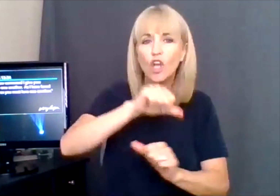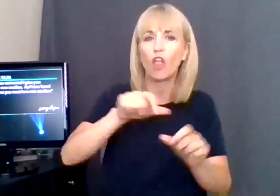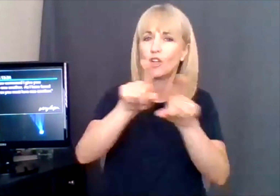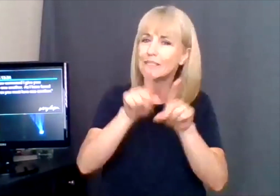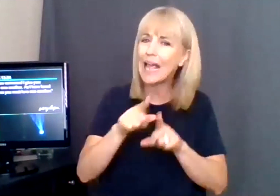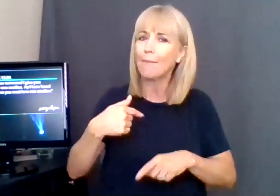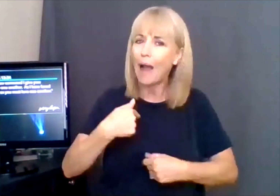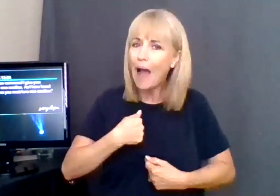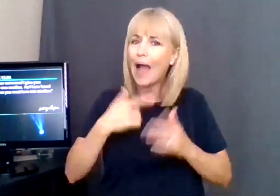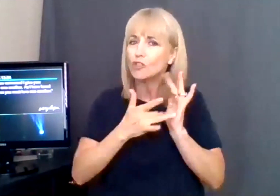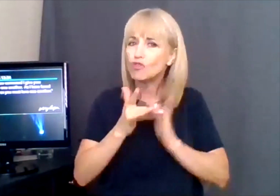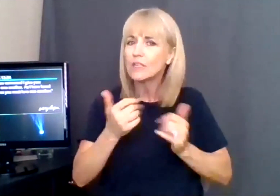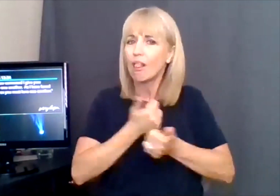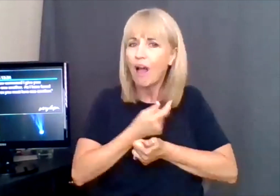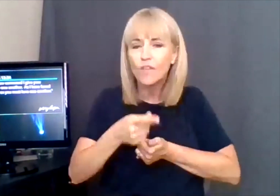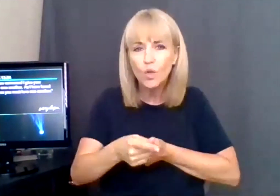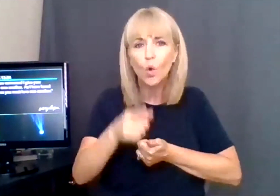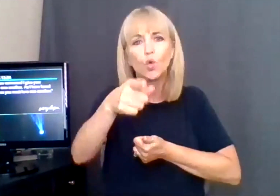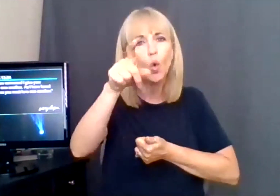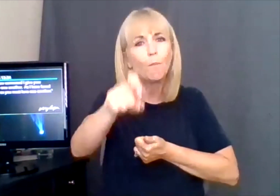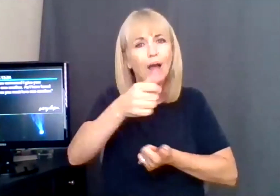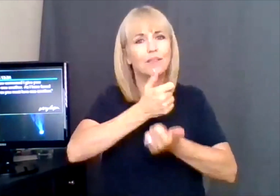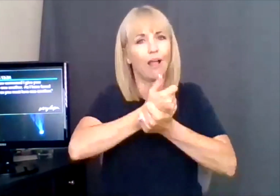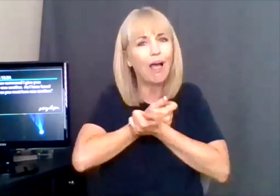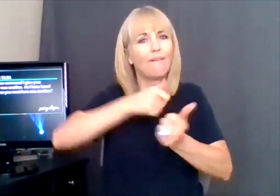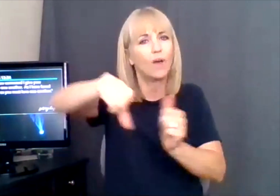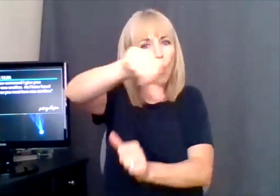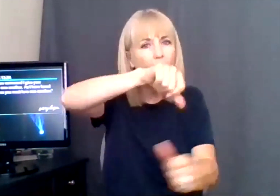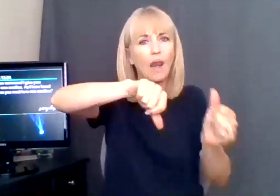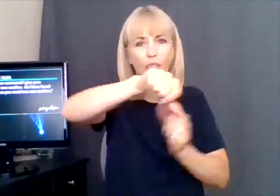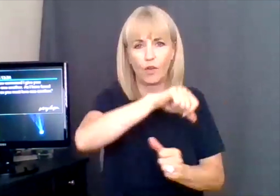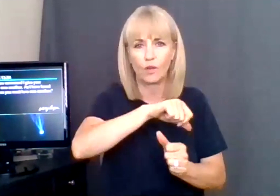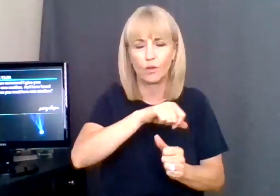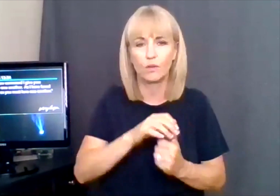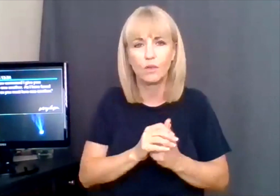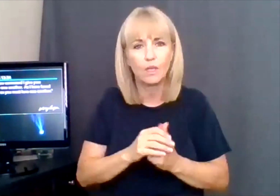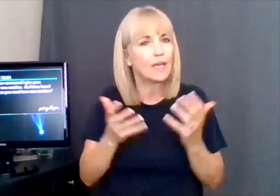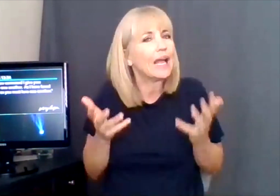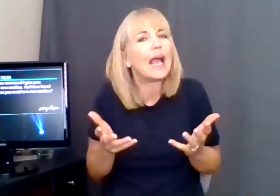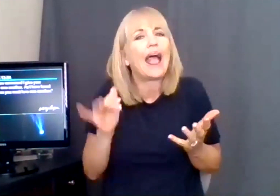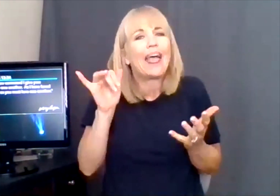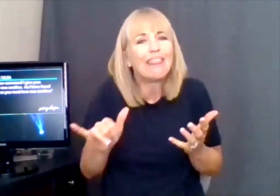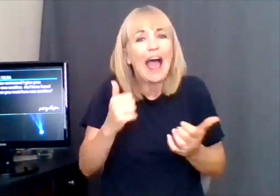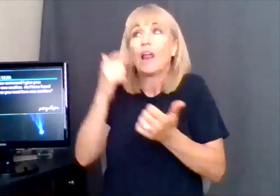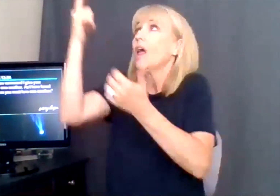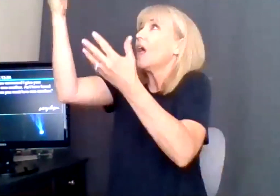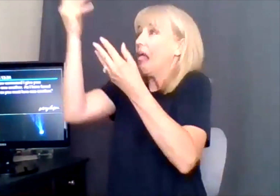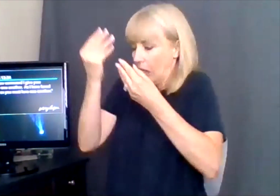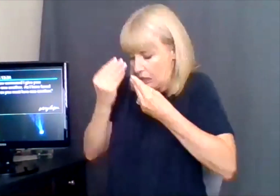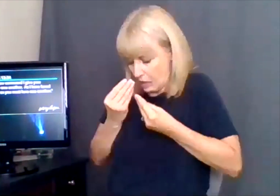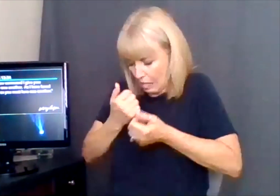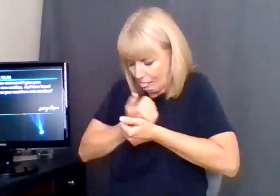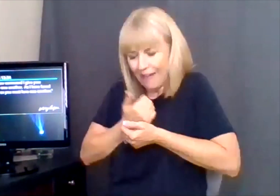loved you, so you must also love one another. And the love that we give is the same kind of love he gives us, in spite of